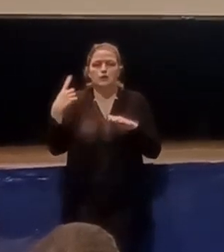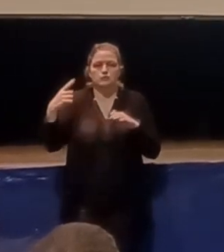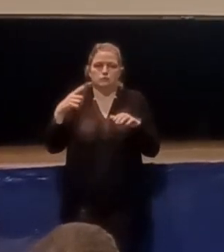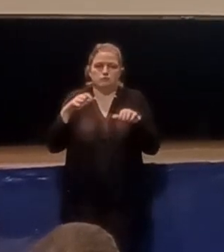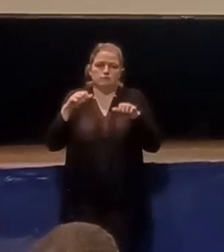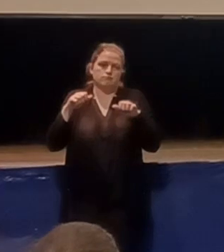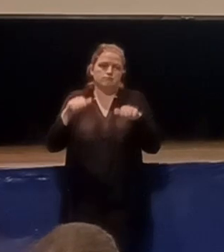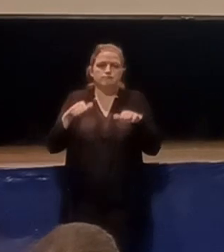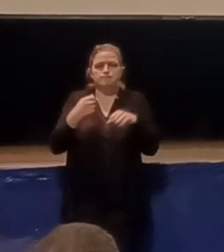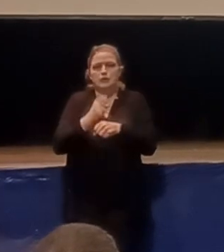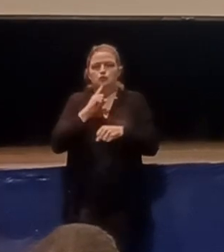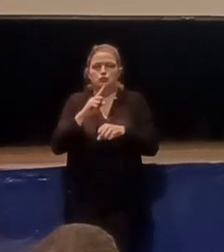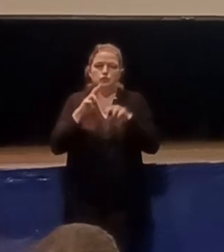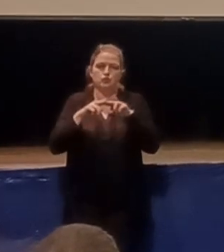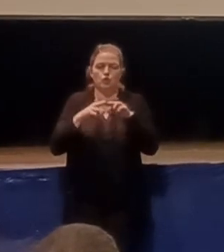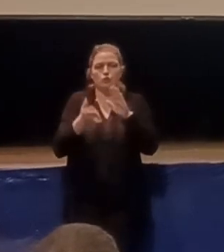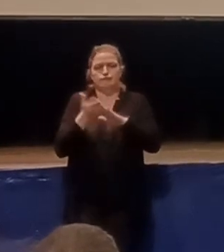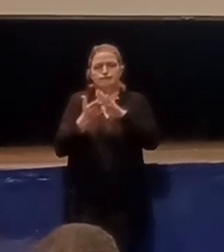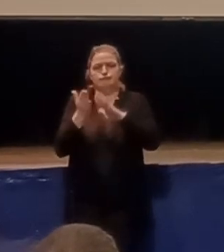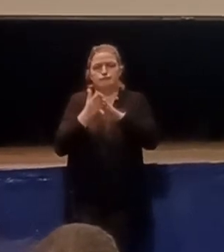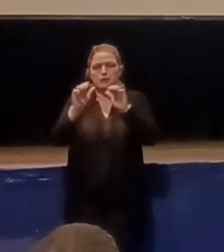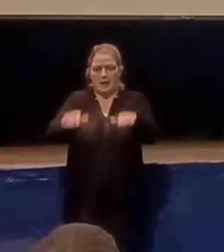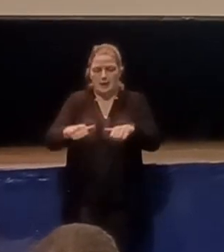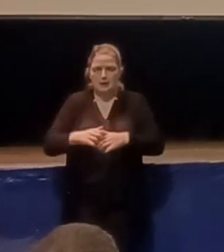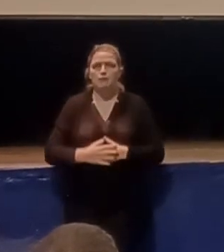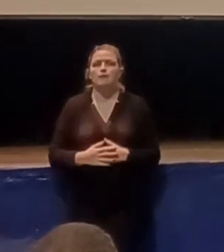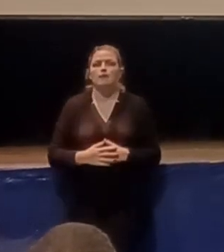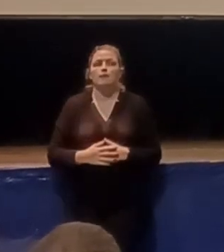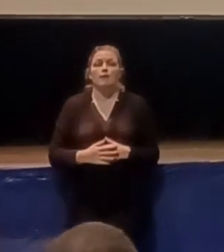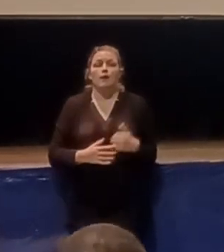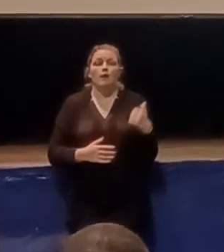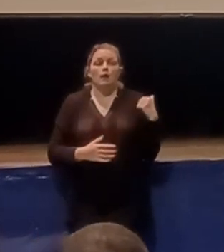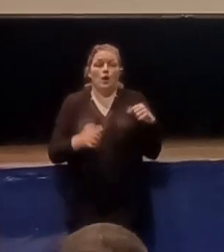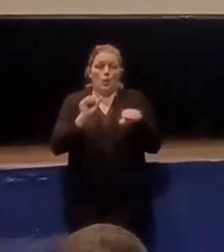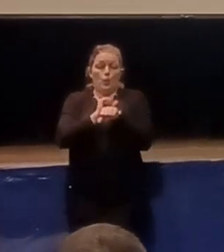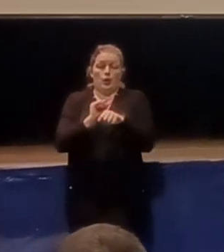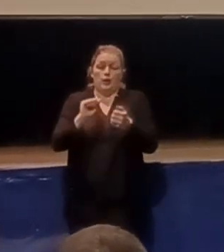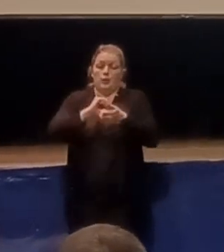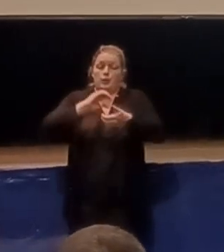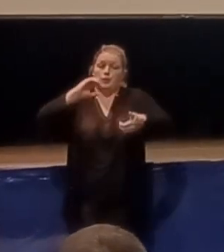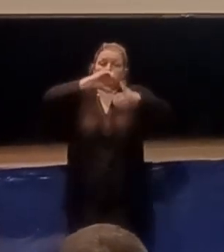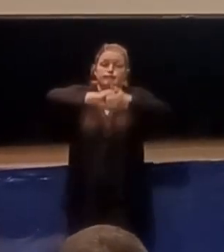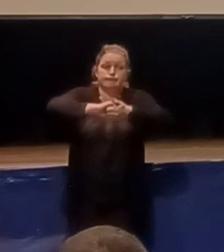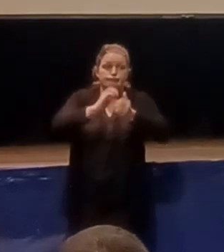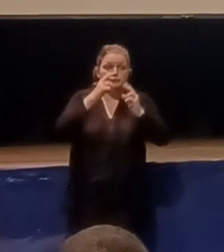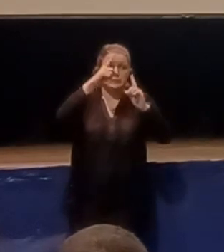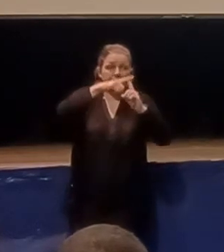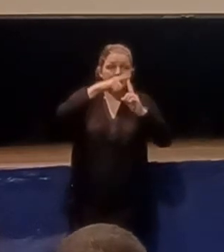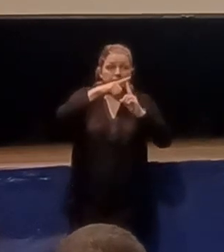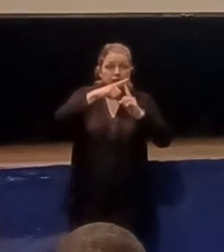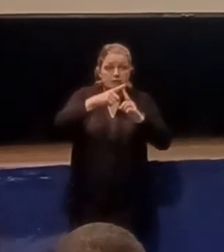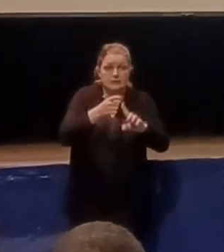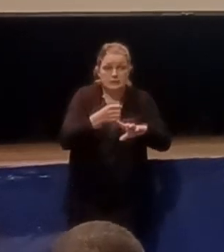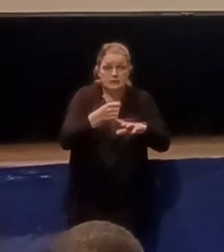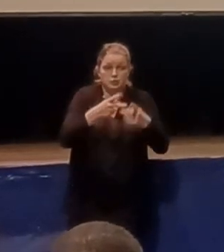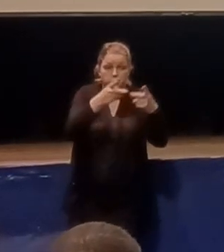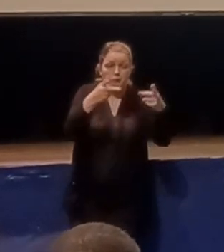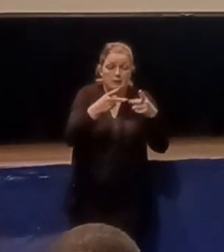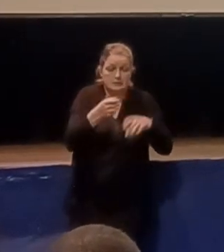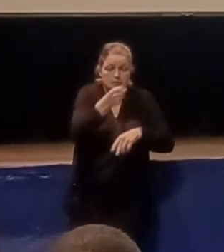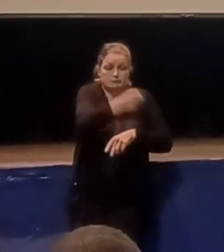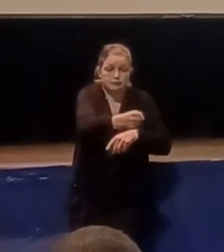salt operation, and then working with the T to figure out how to place it in such a way that it